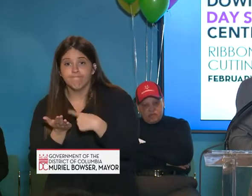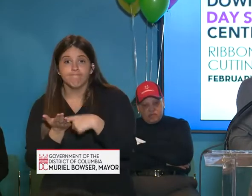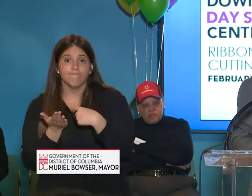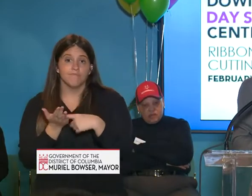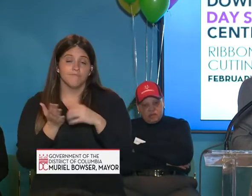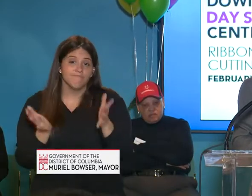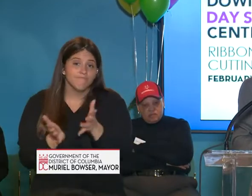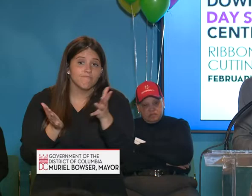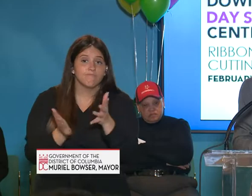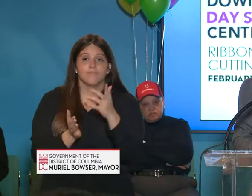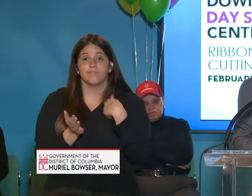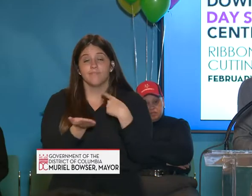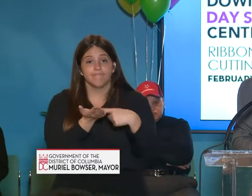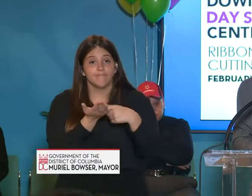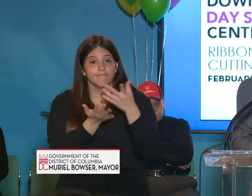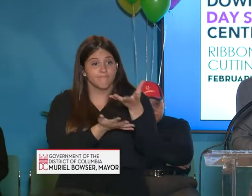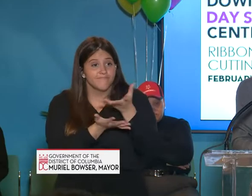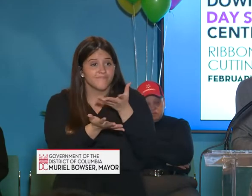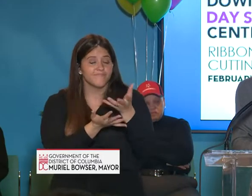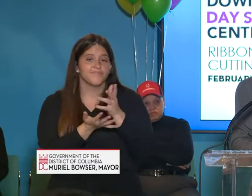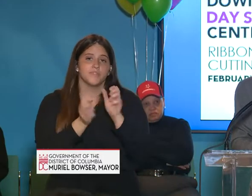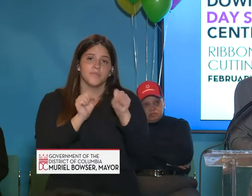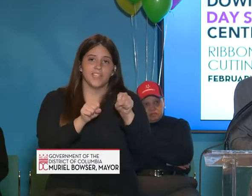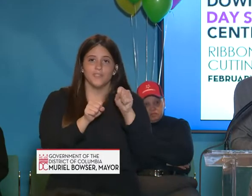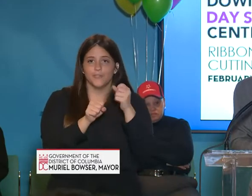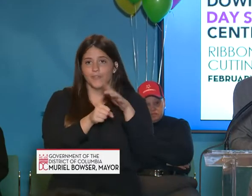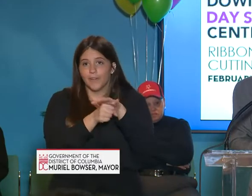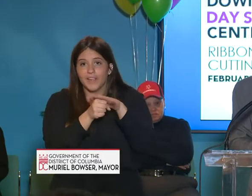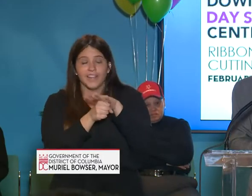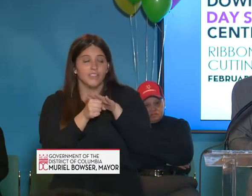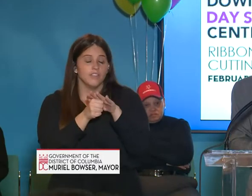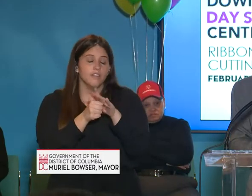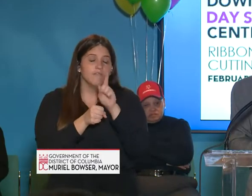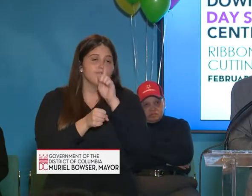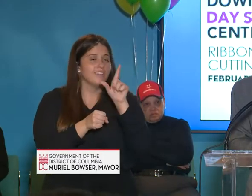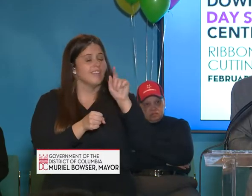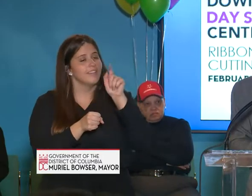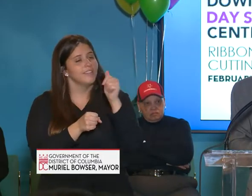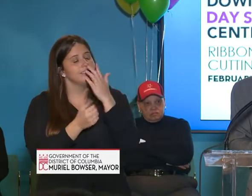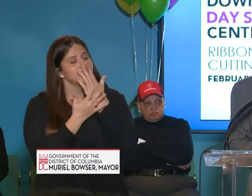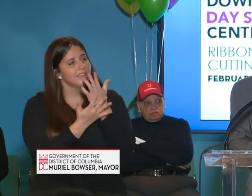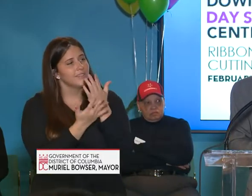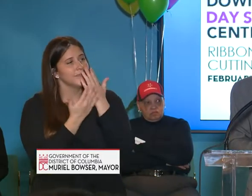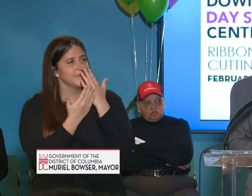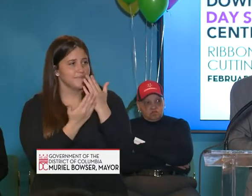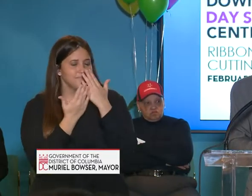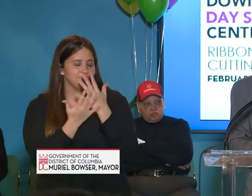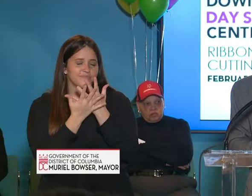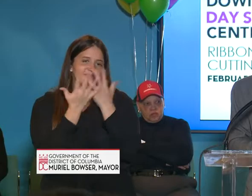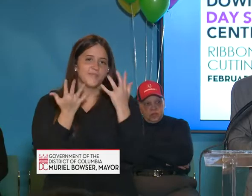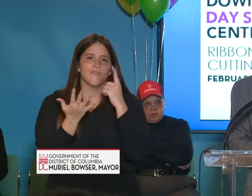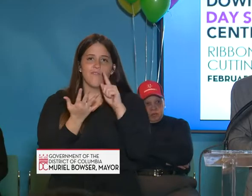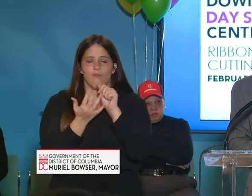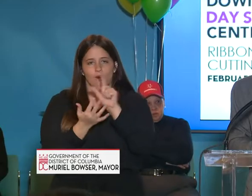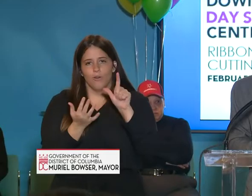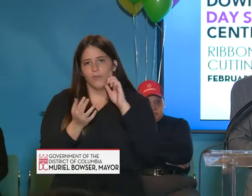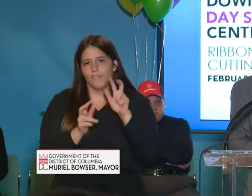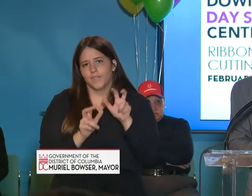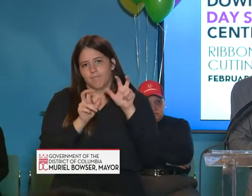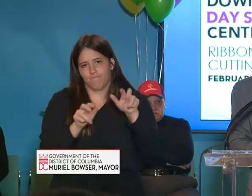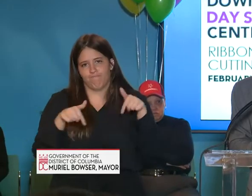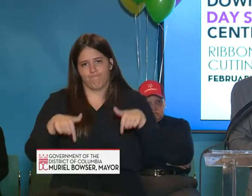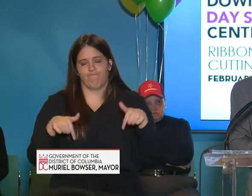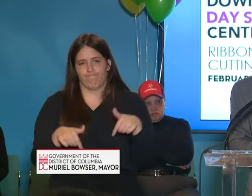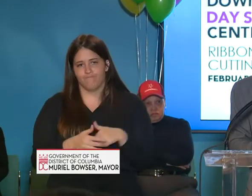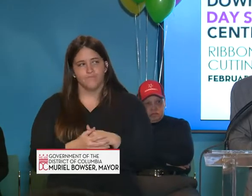to potential locations for the center. And so, Linda, we really want to say thank you so much for all that you put into